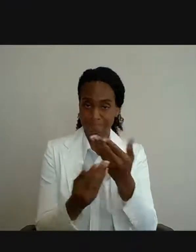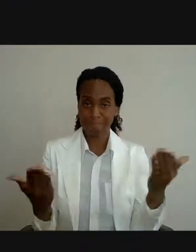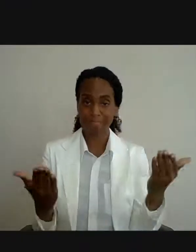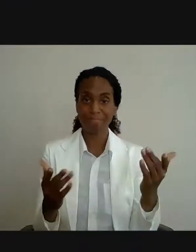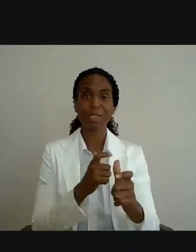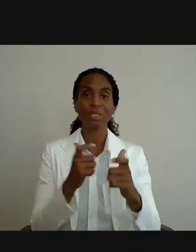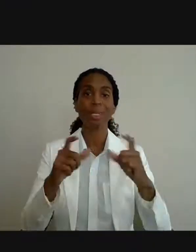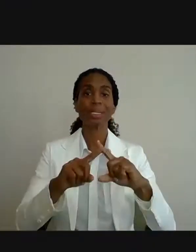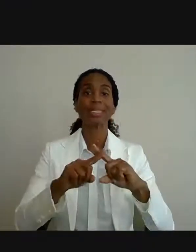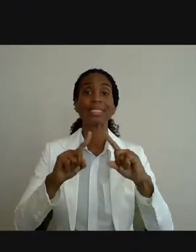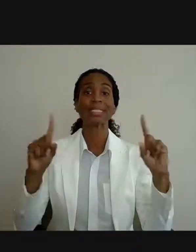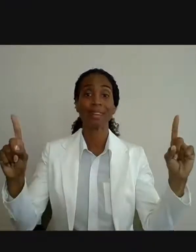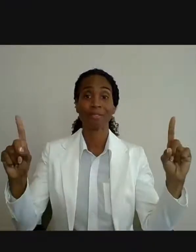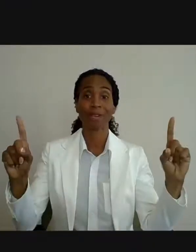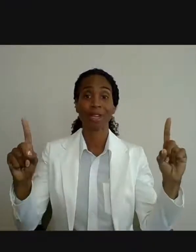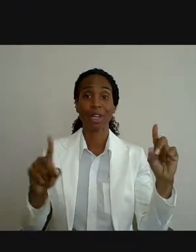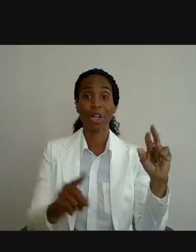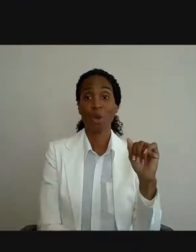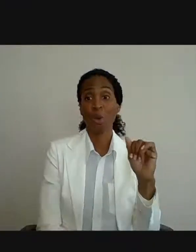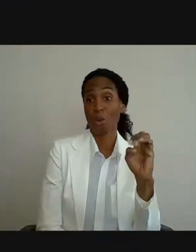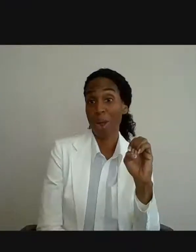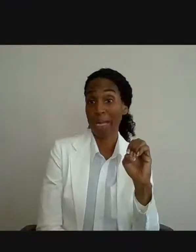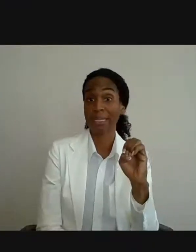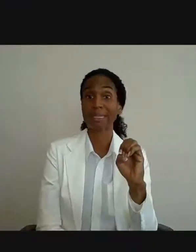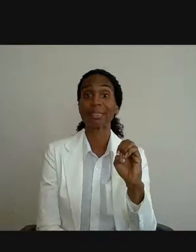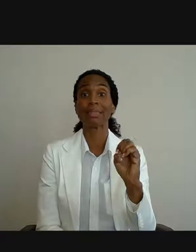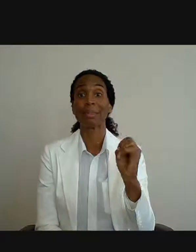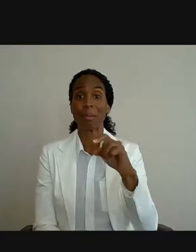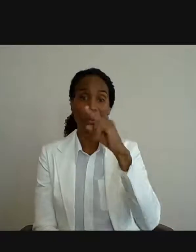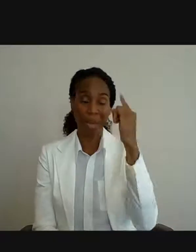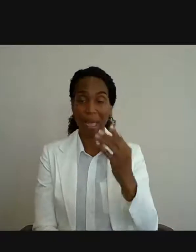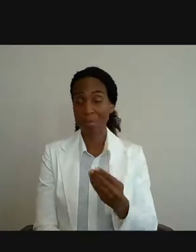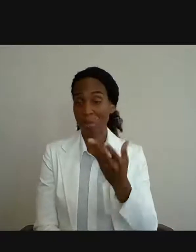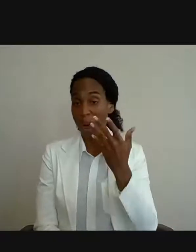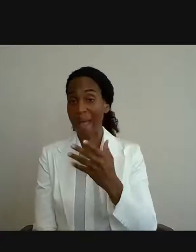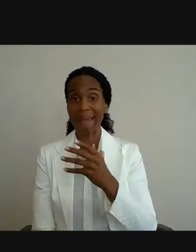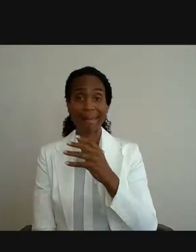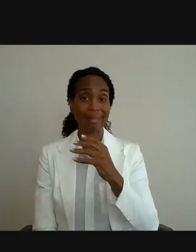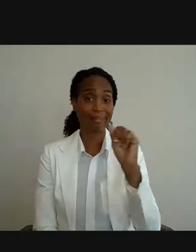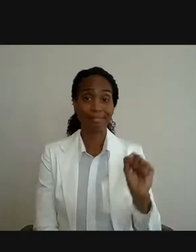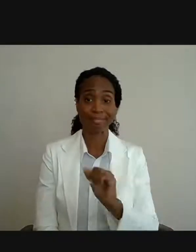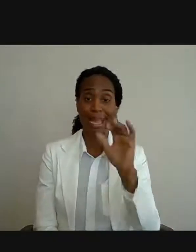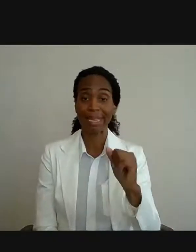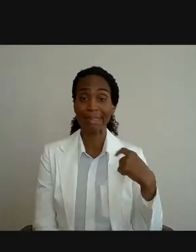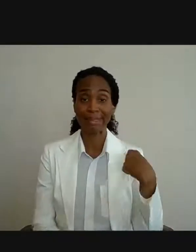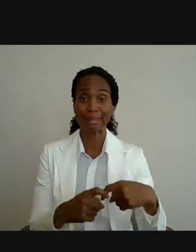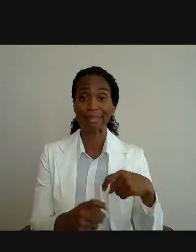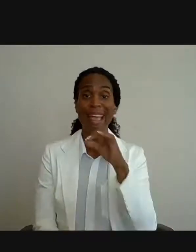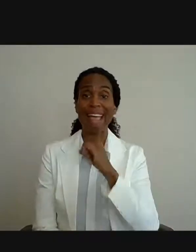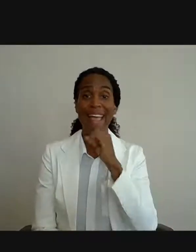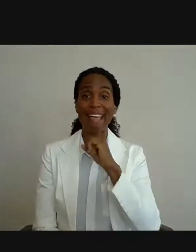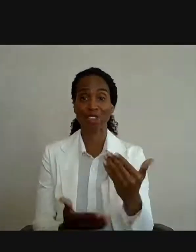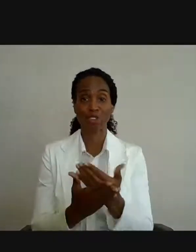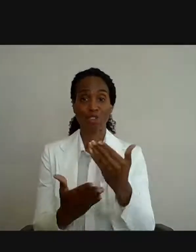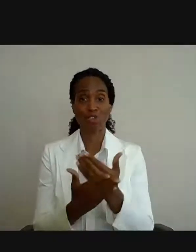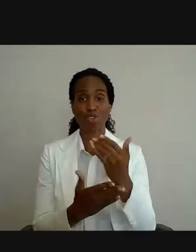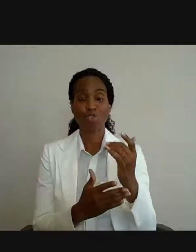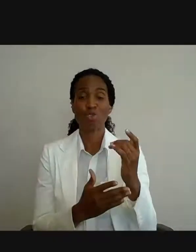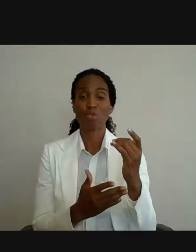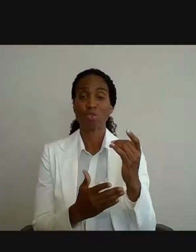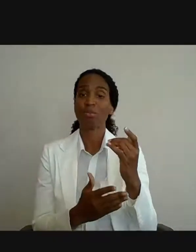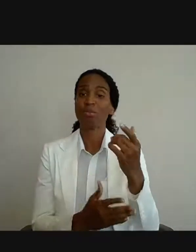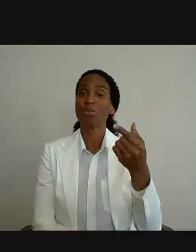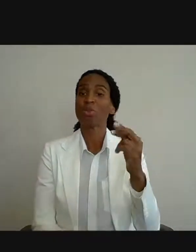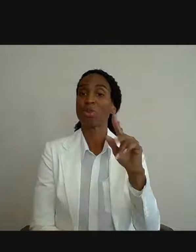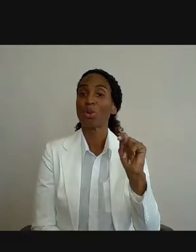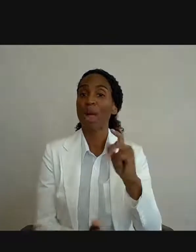difference by race, by ethnicity, and age. And I know that the new grant program, the small grant program working